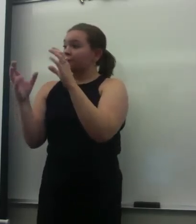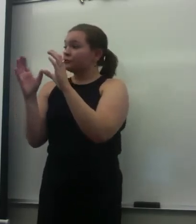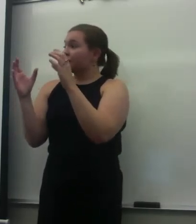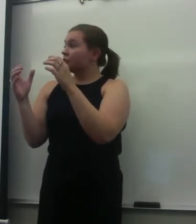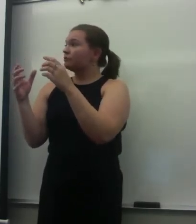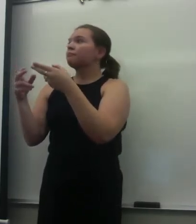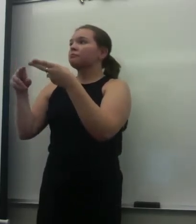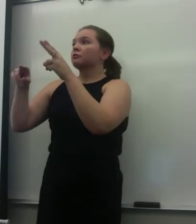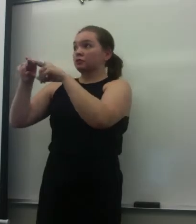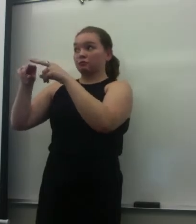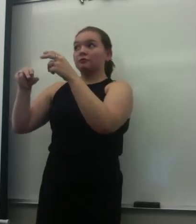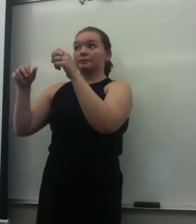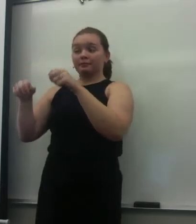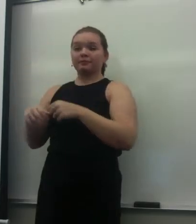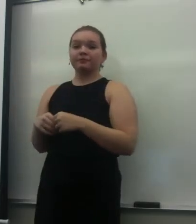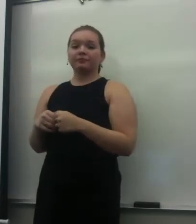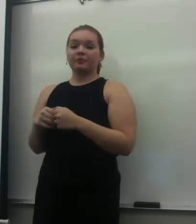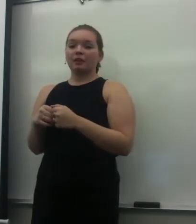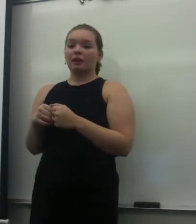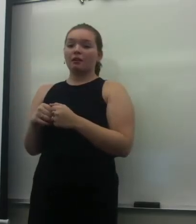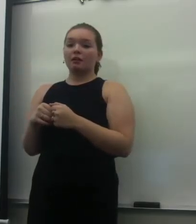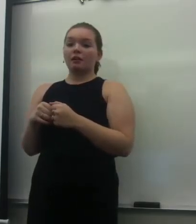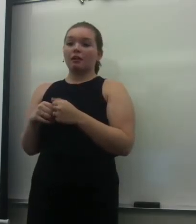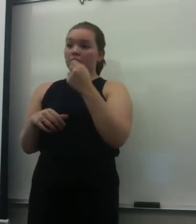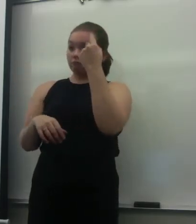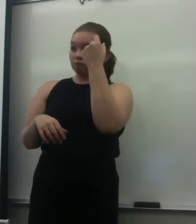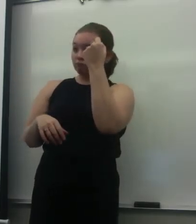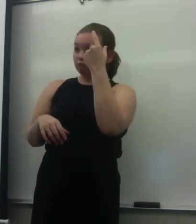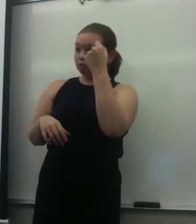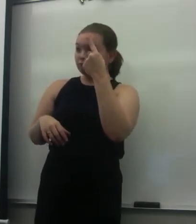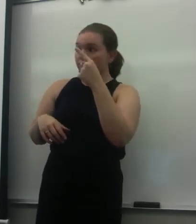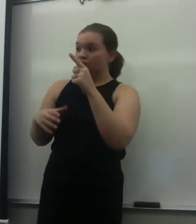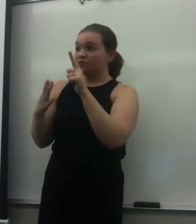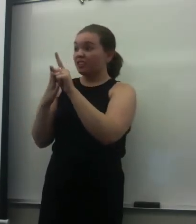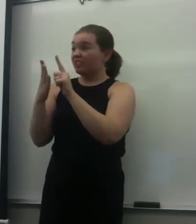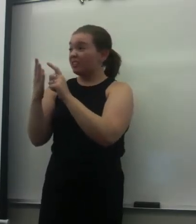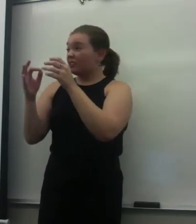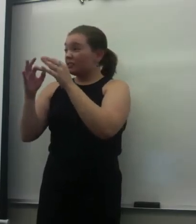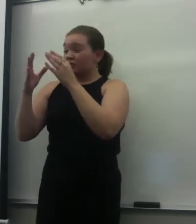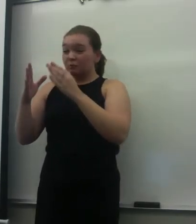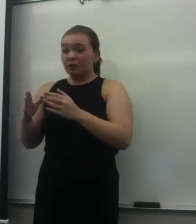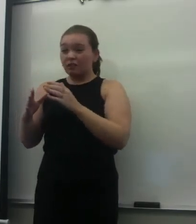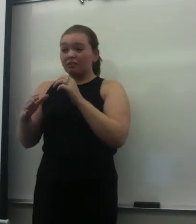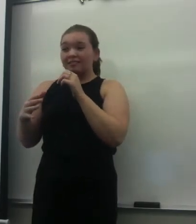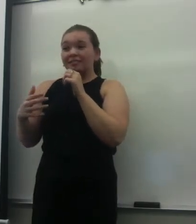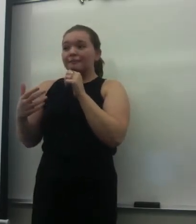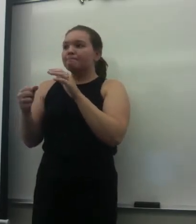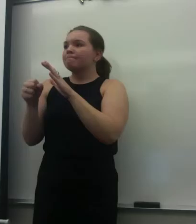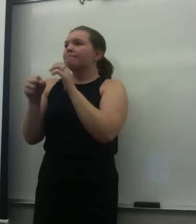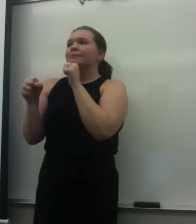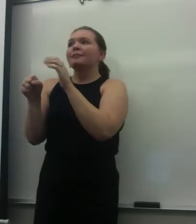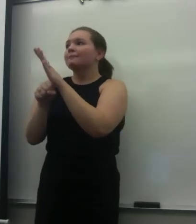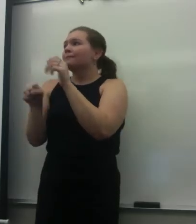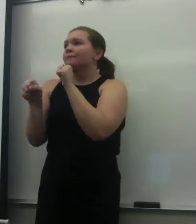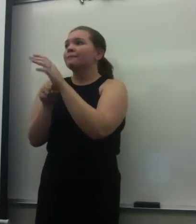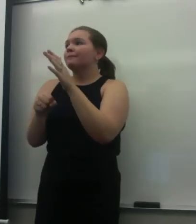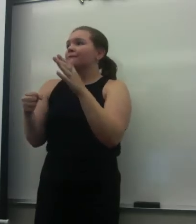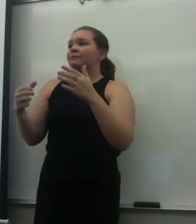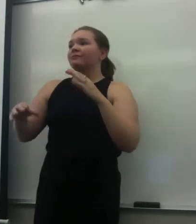enough interpreters hold the credential to fully satisfy the demand for legal interpreters.